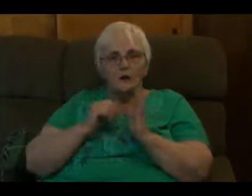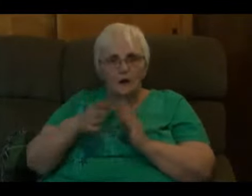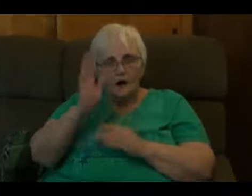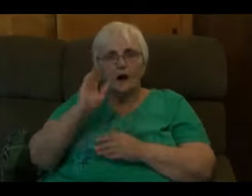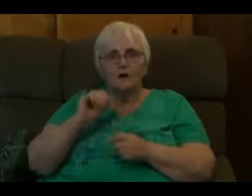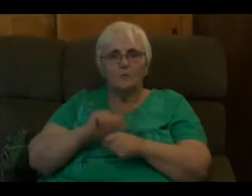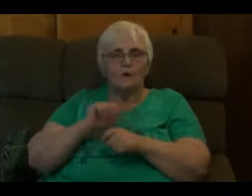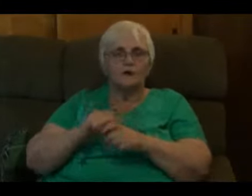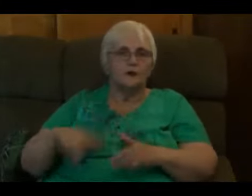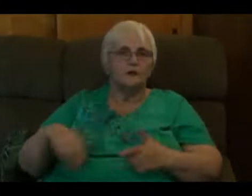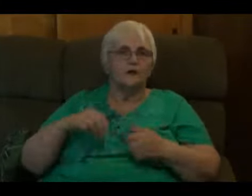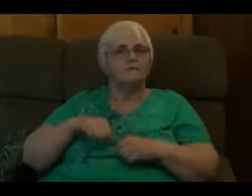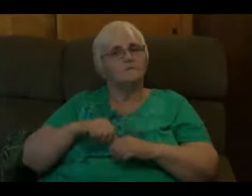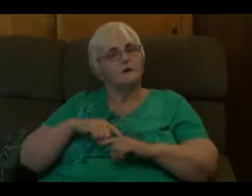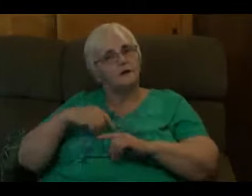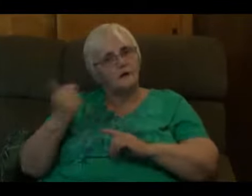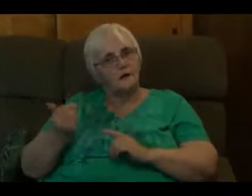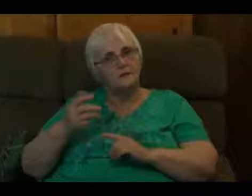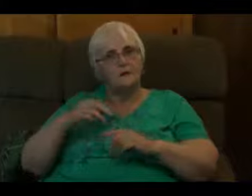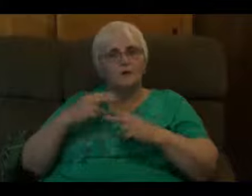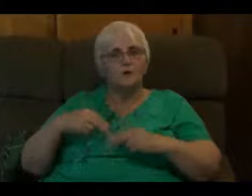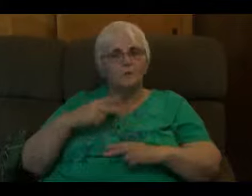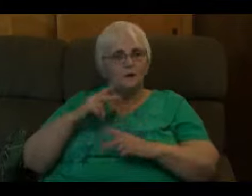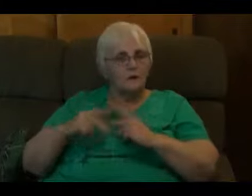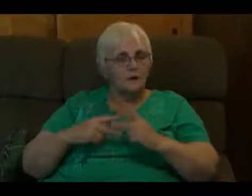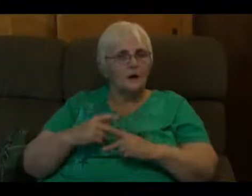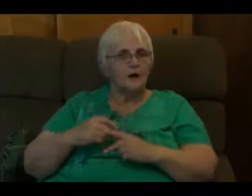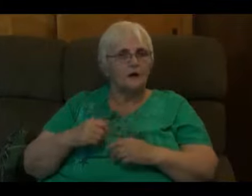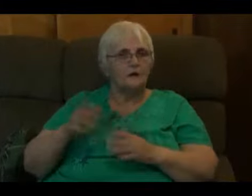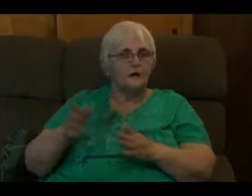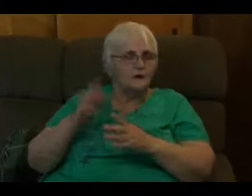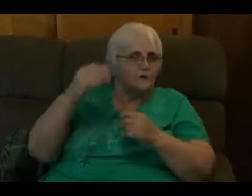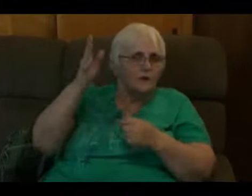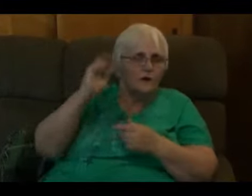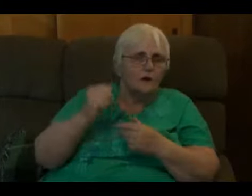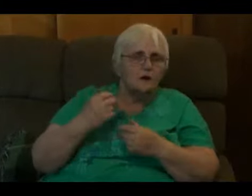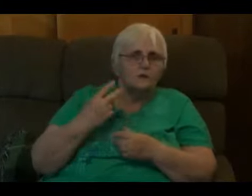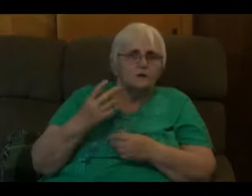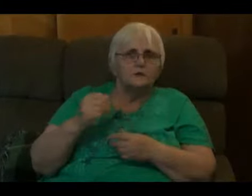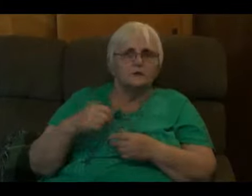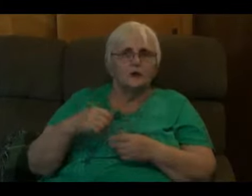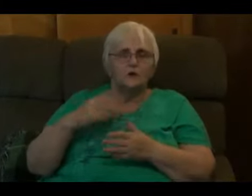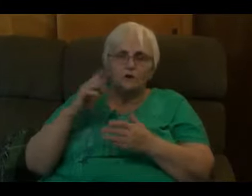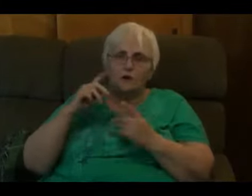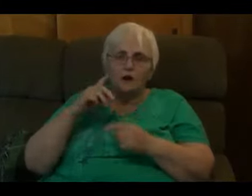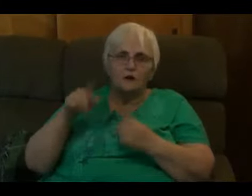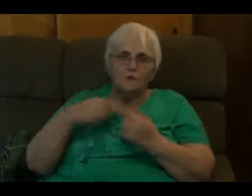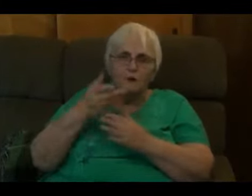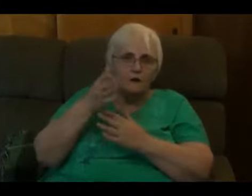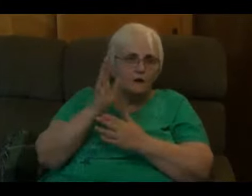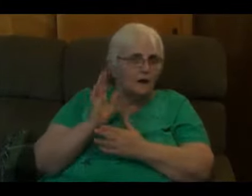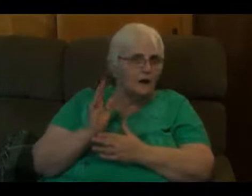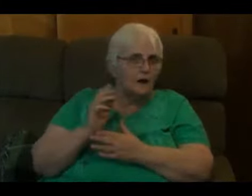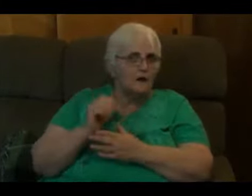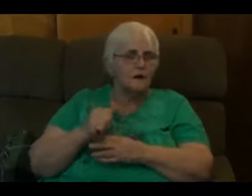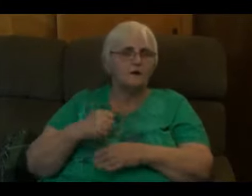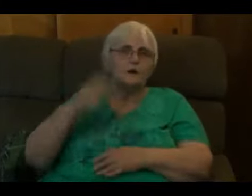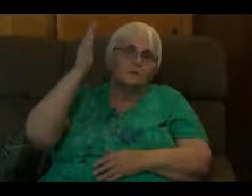of another human being. Hallelujah. You know, you can talk about God, and you can preach about God,